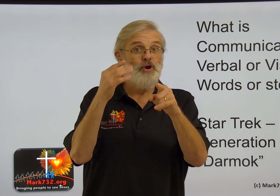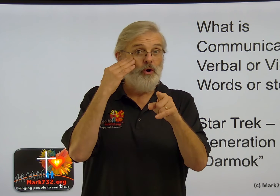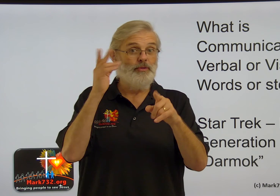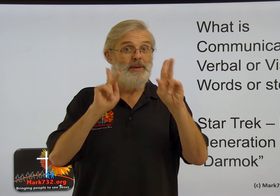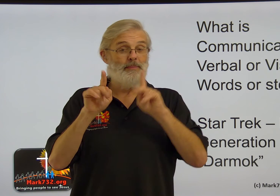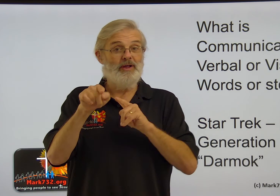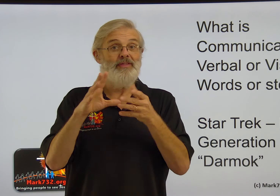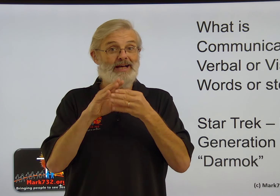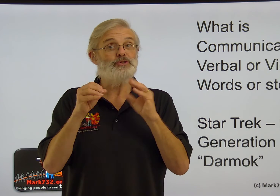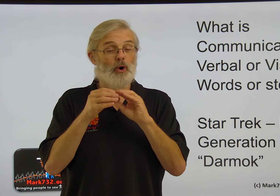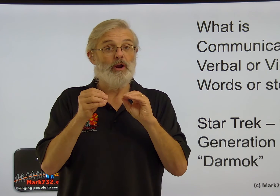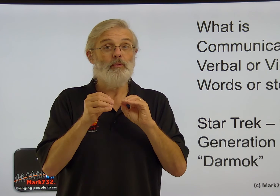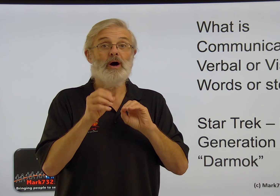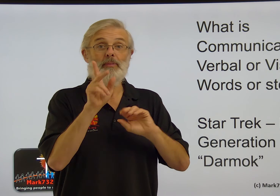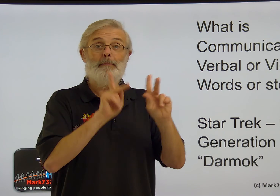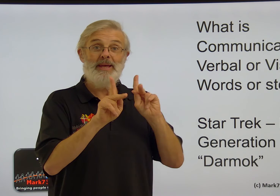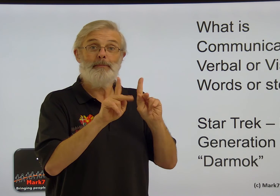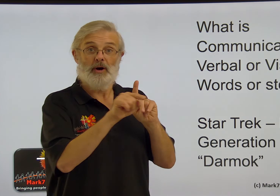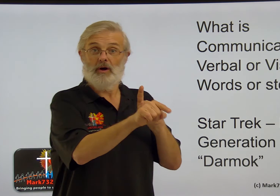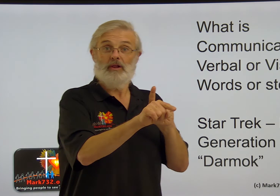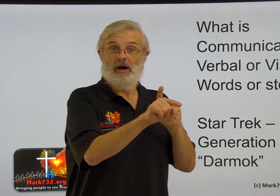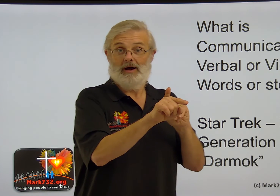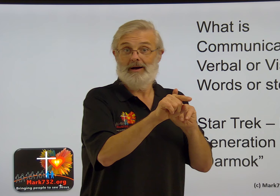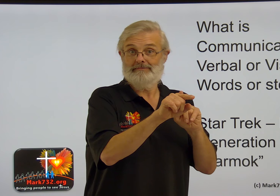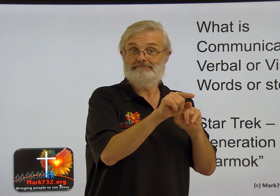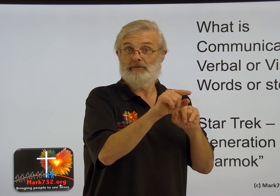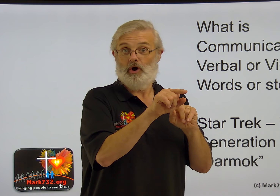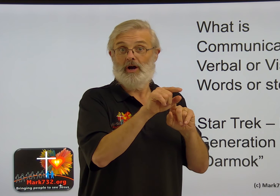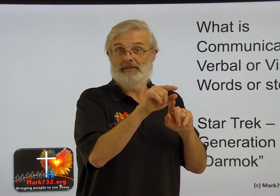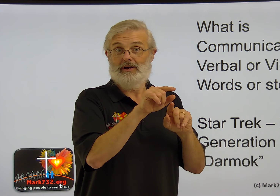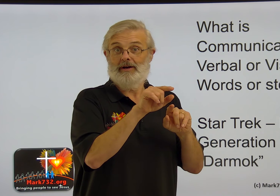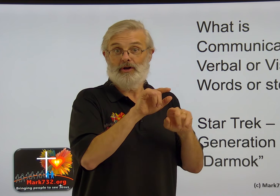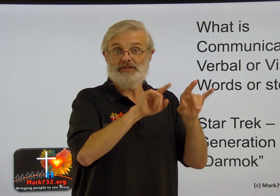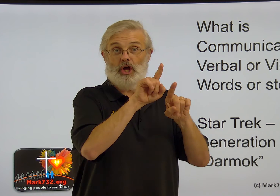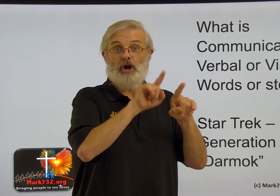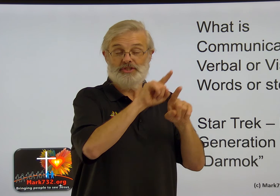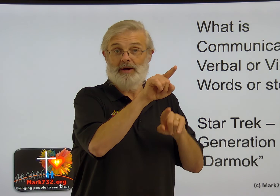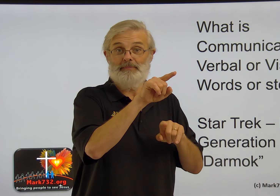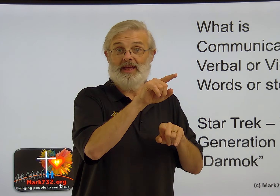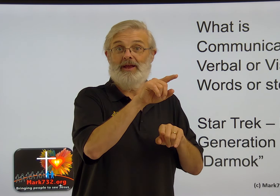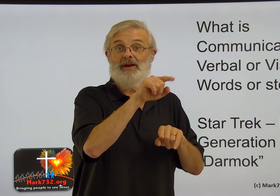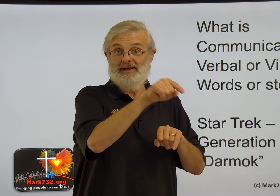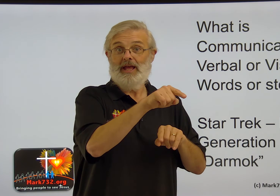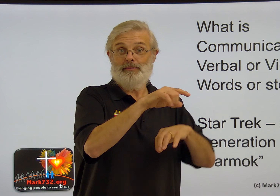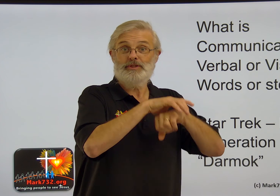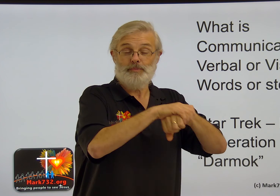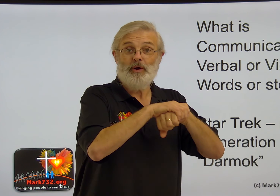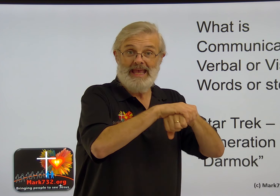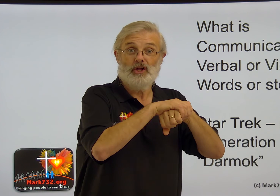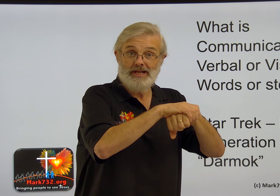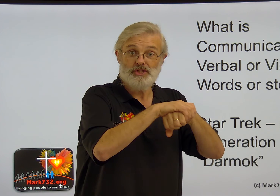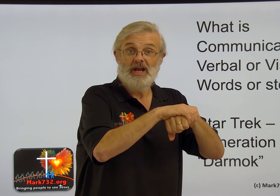the people in that story. Well, the people on the starship, they spoke English and